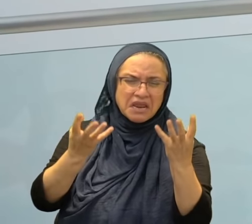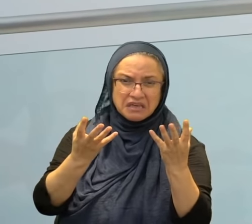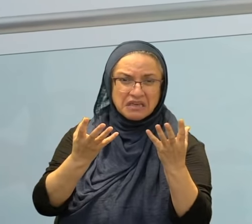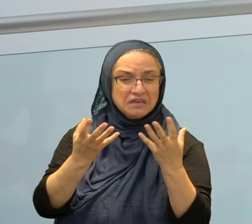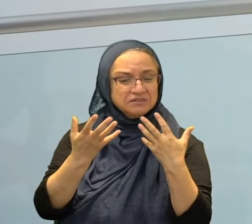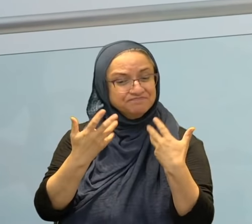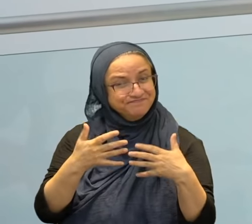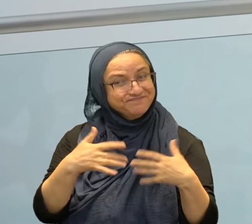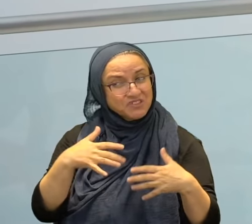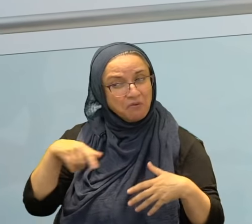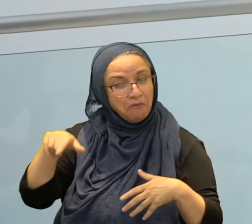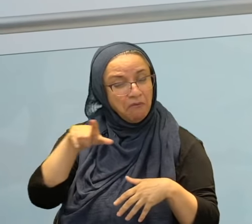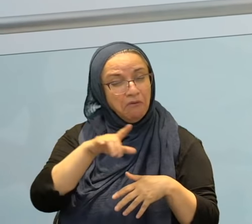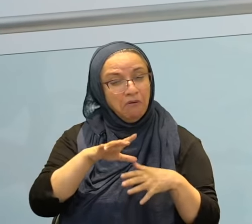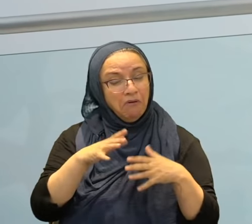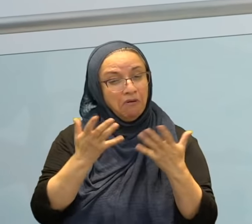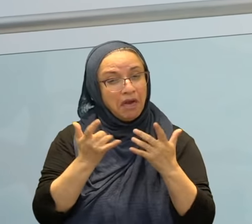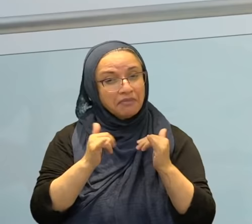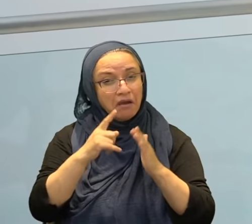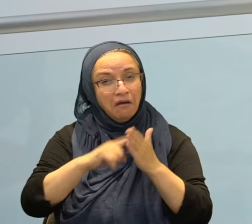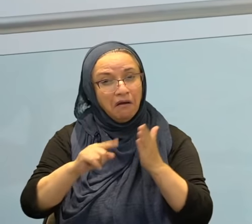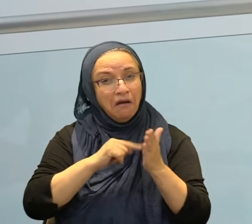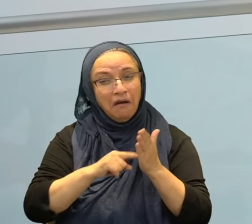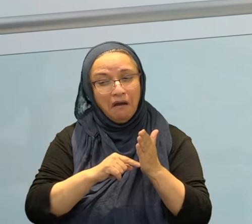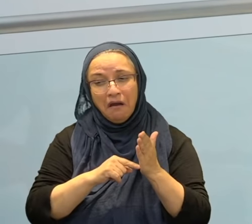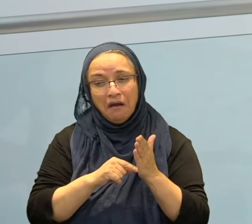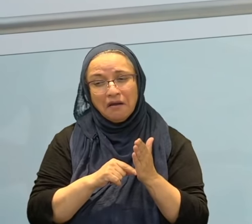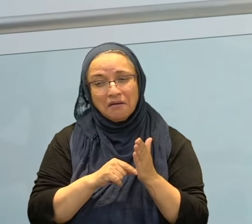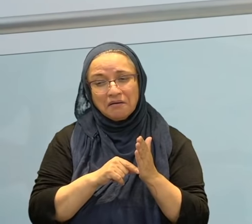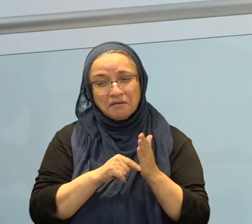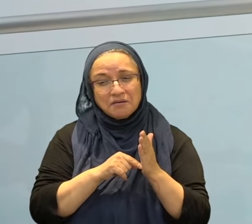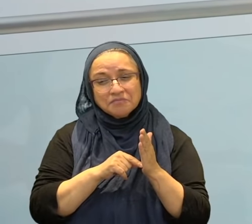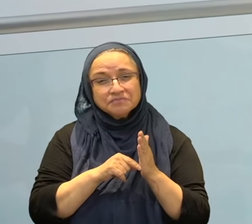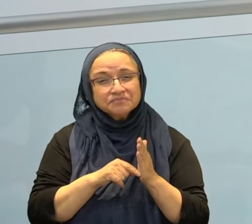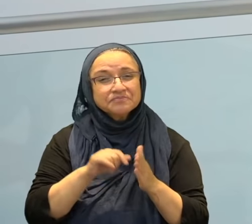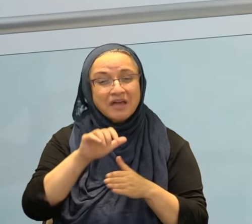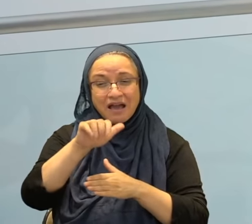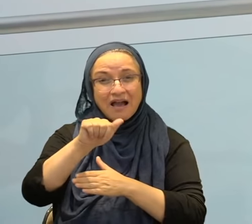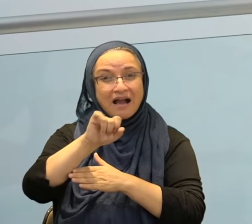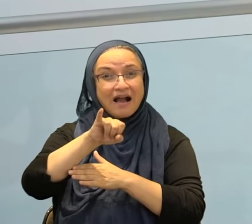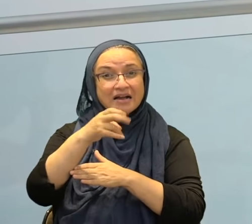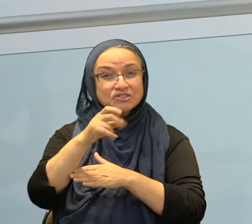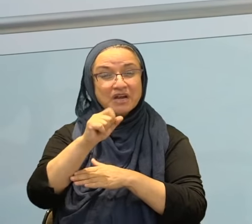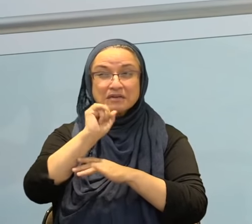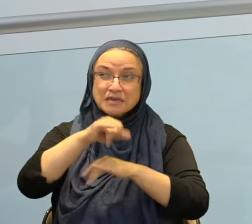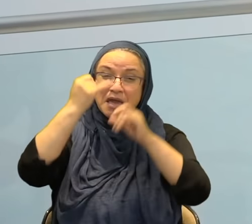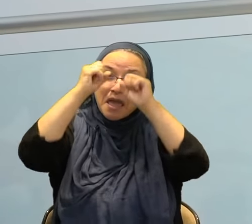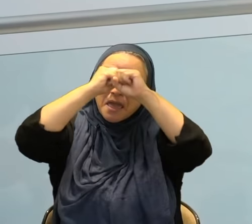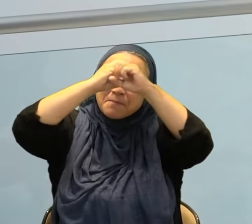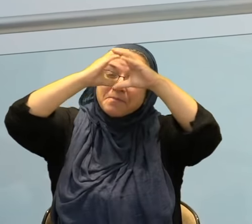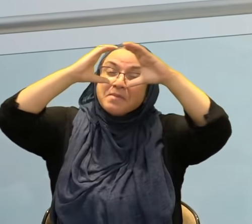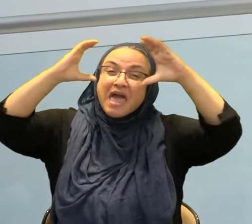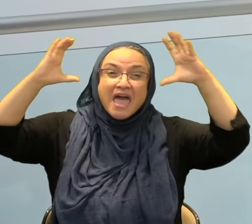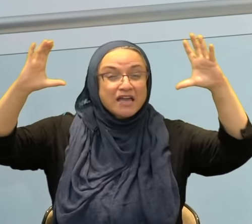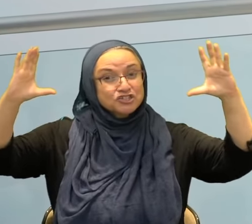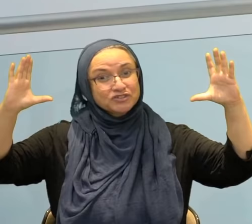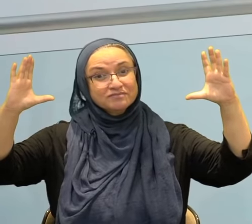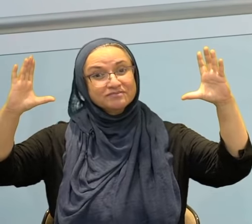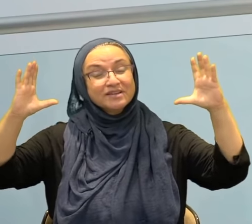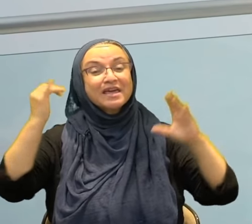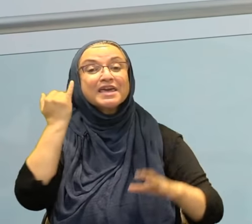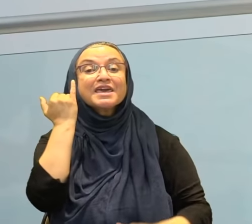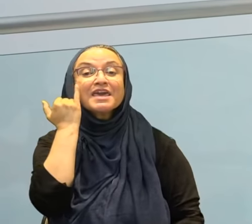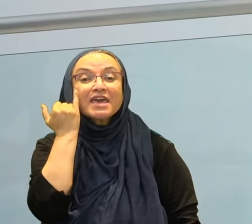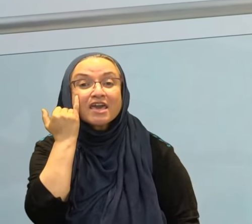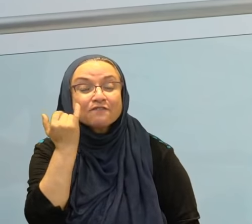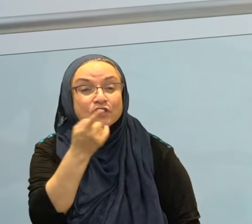mom and she is our mother and our mother felt a lot of pain and I'm listening